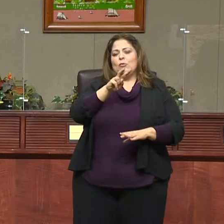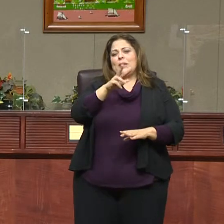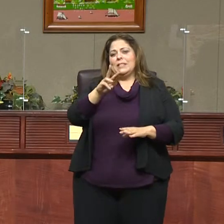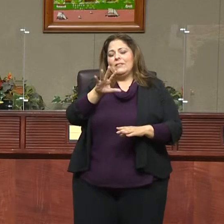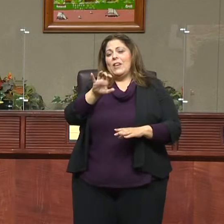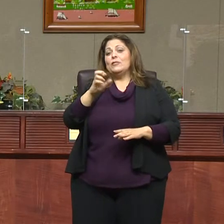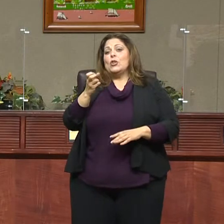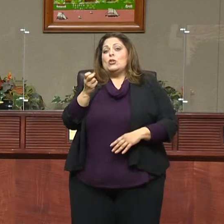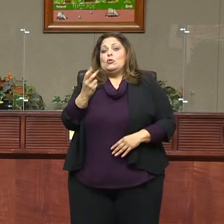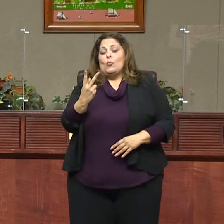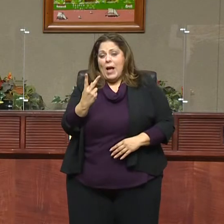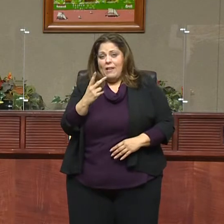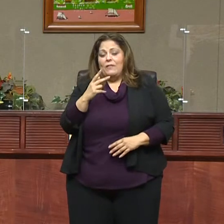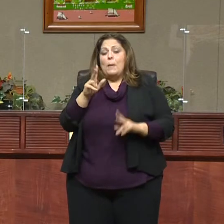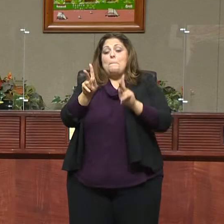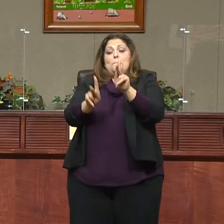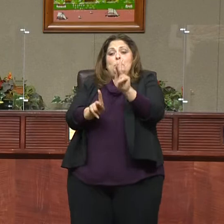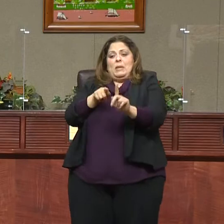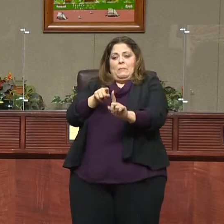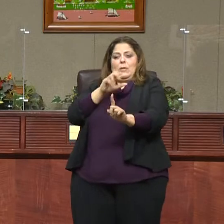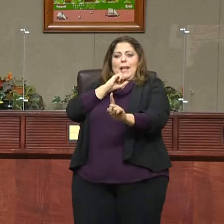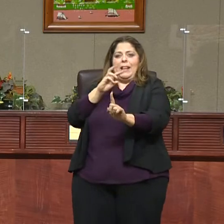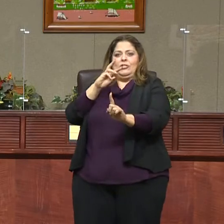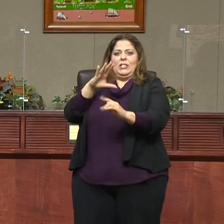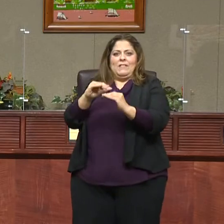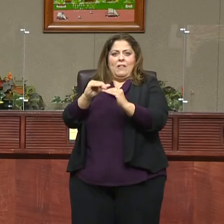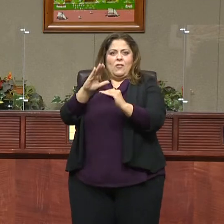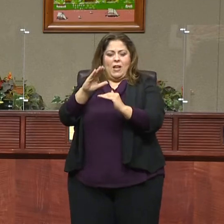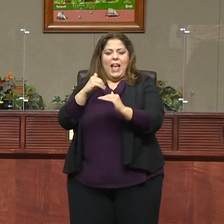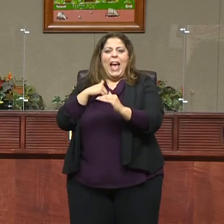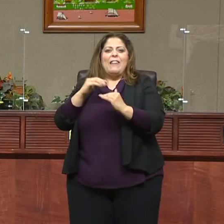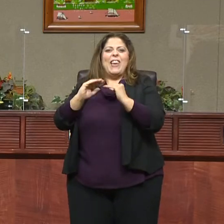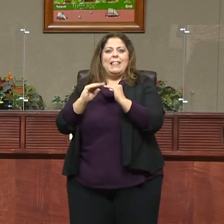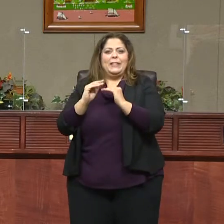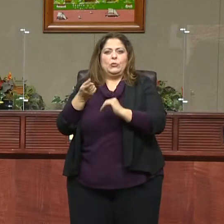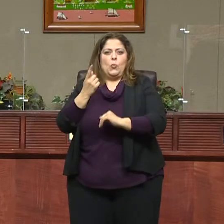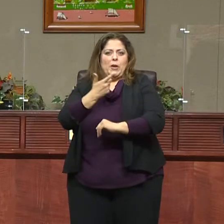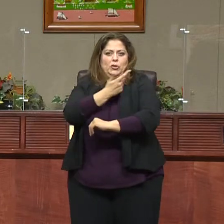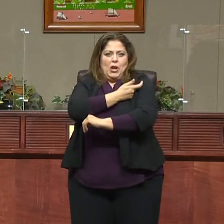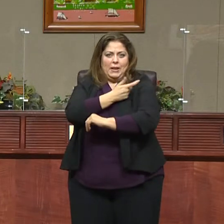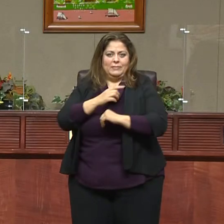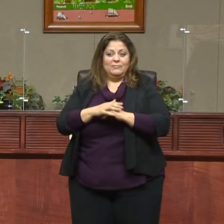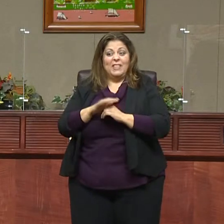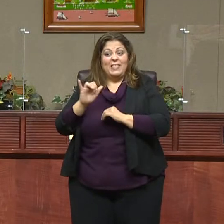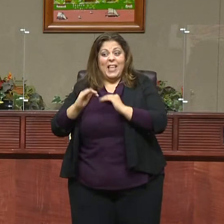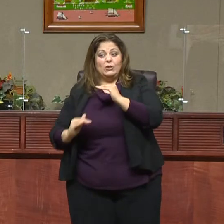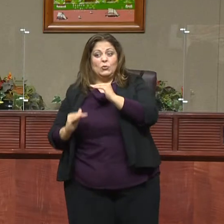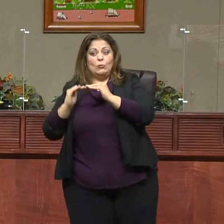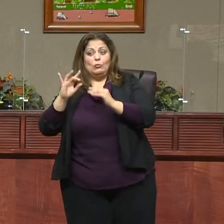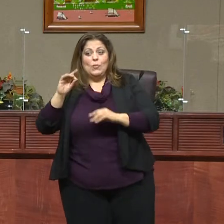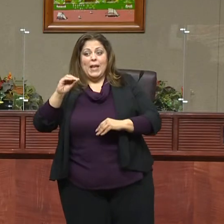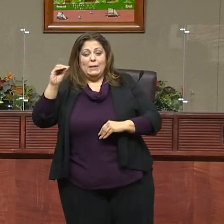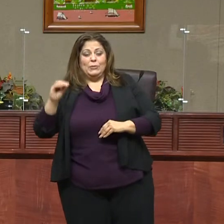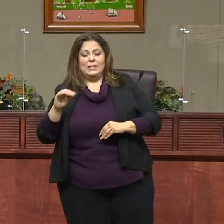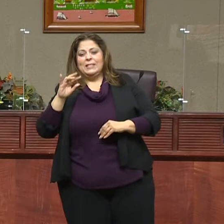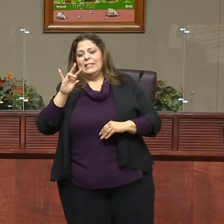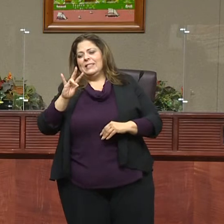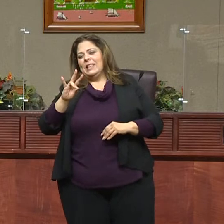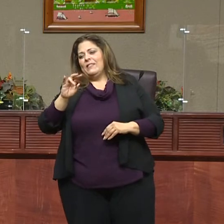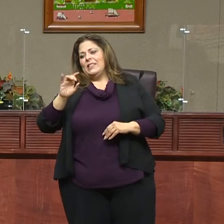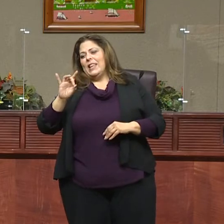126,512 residents 65 plus have received one or more dose of vaccine, and this is almost 80%, so